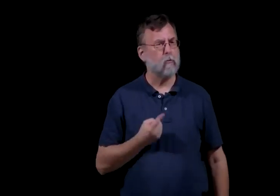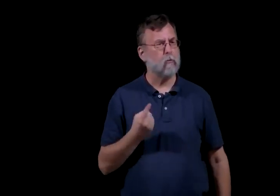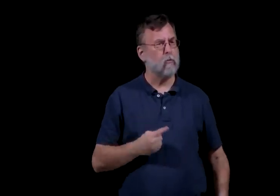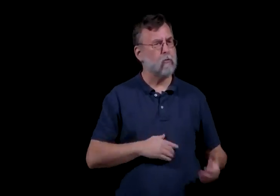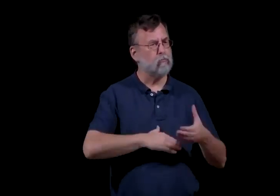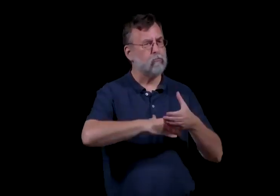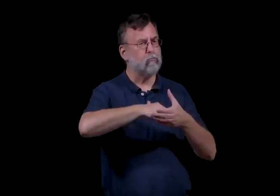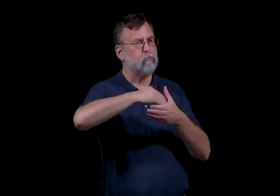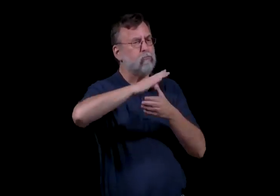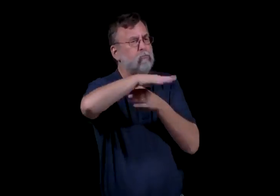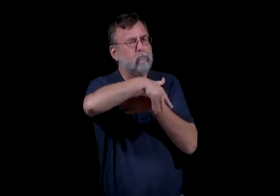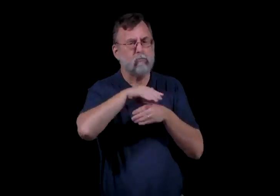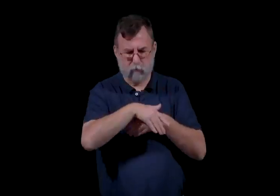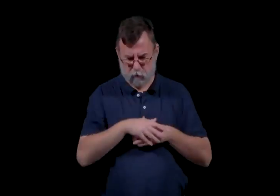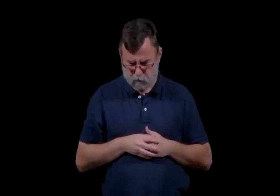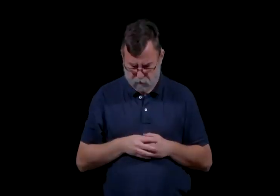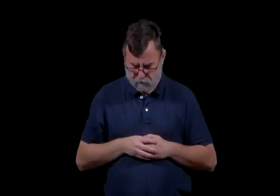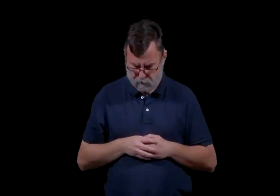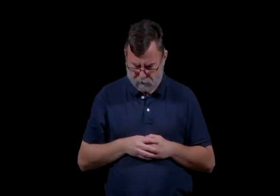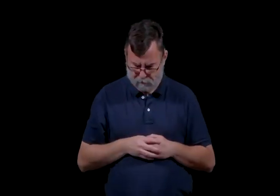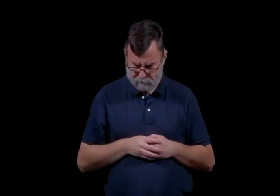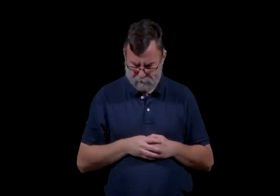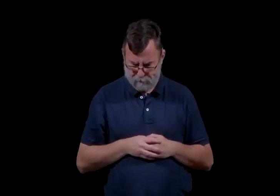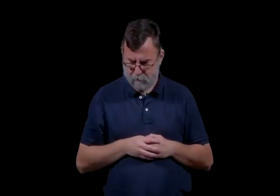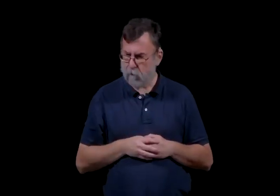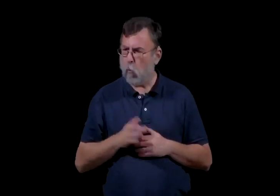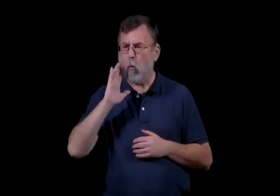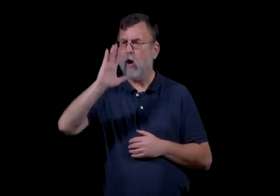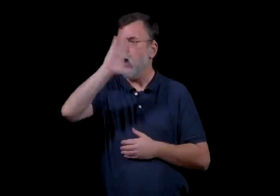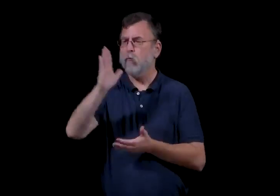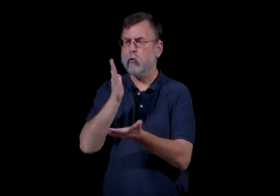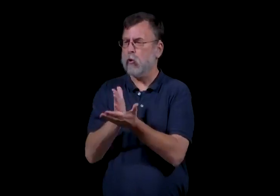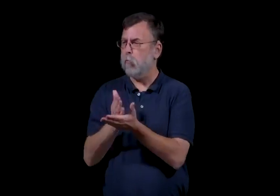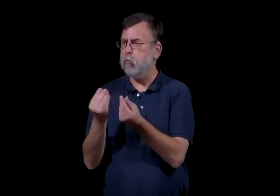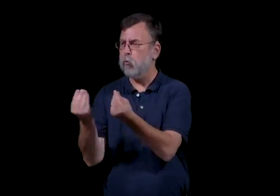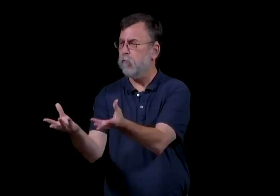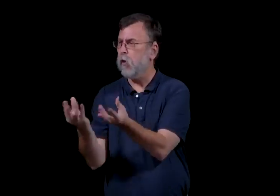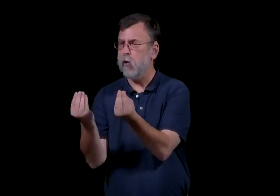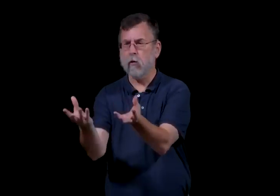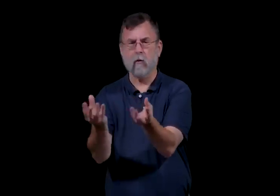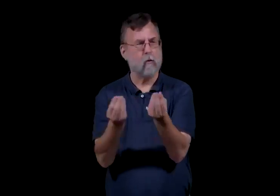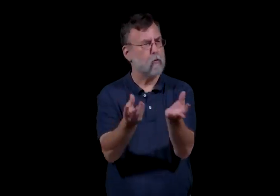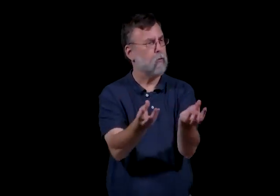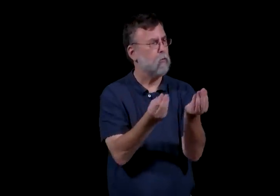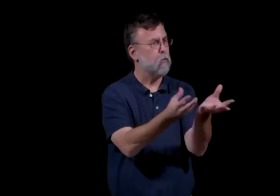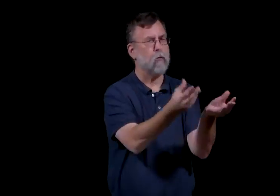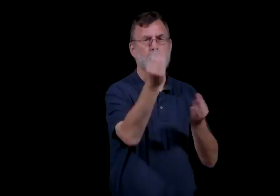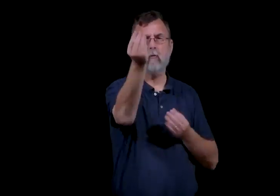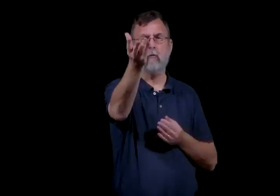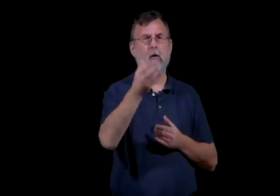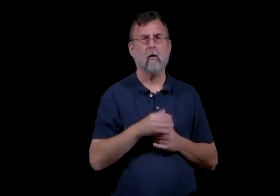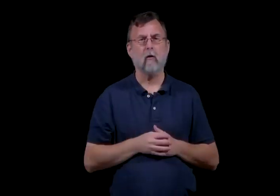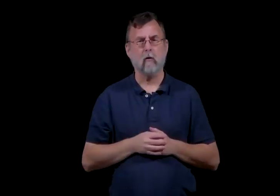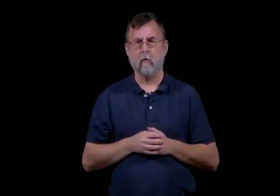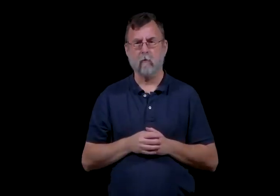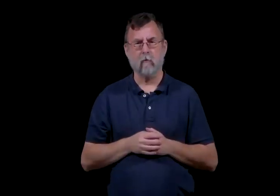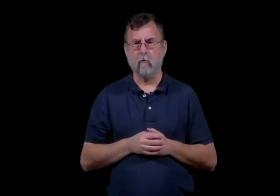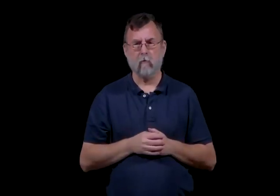never stops. His love, his mercy, his grace never stops. It continues forever. He provides